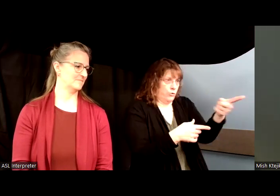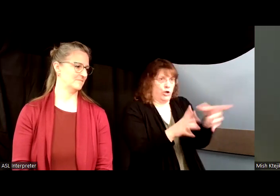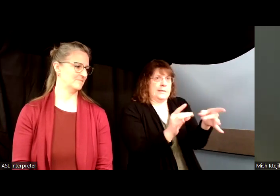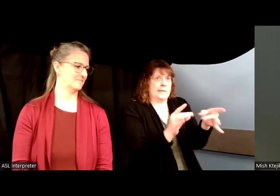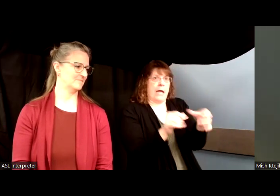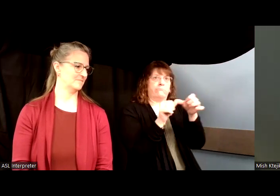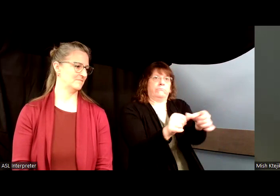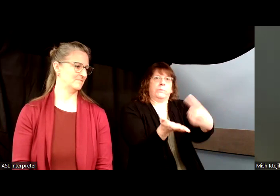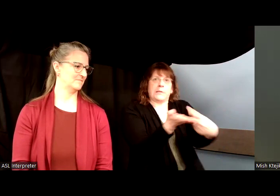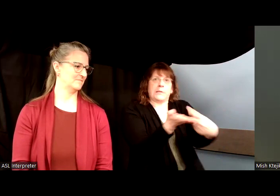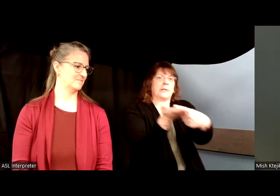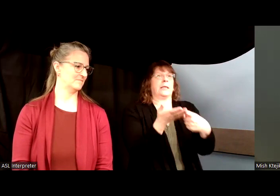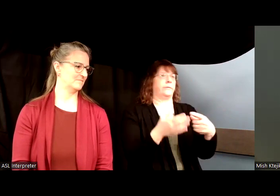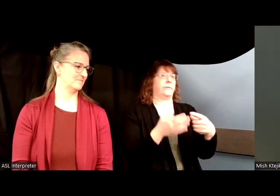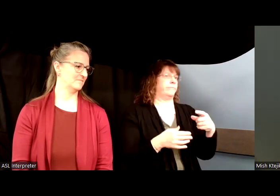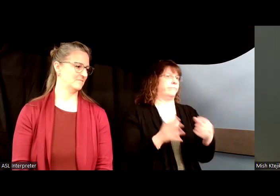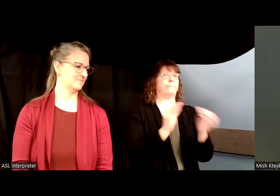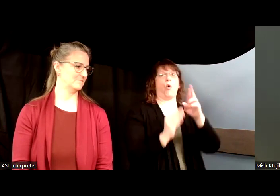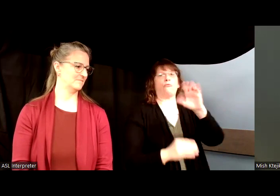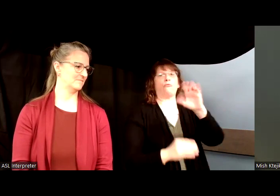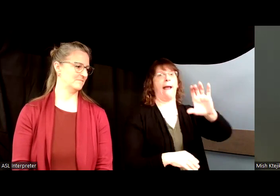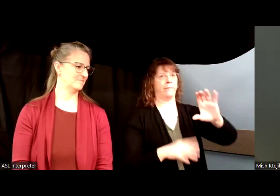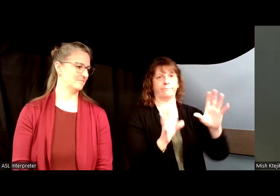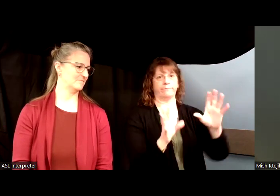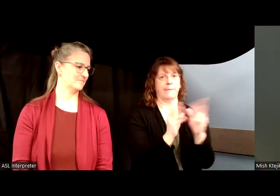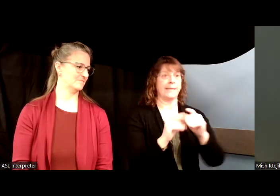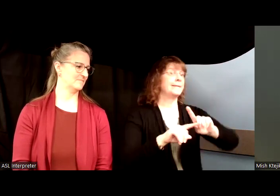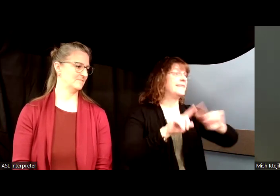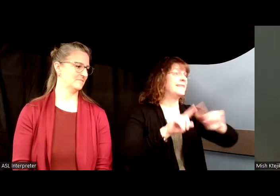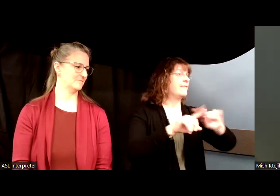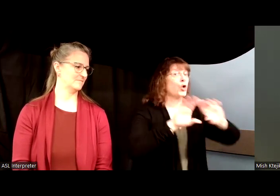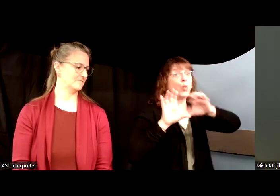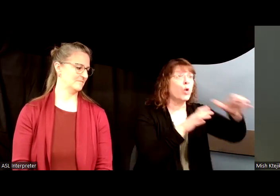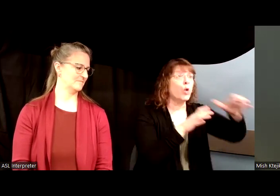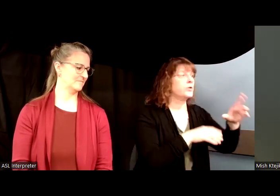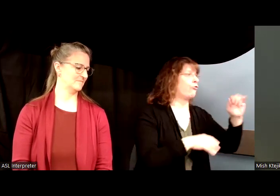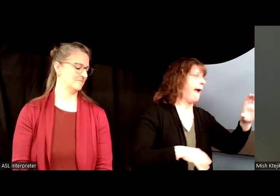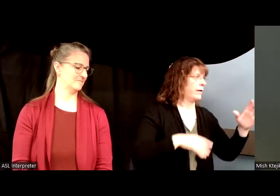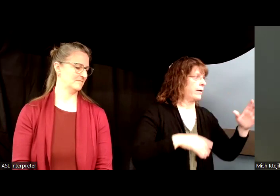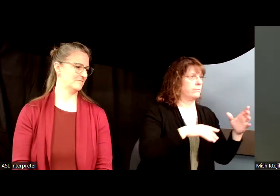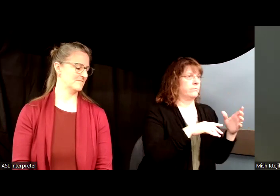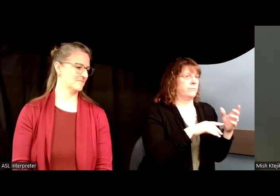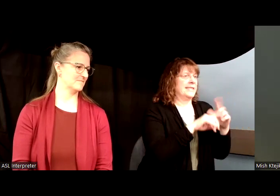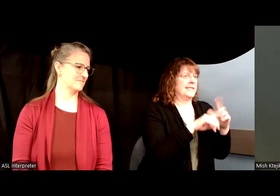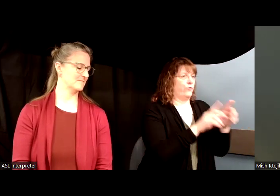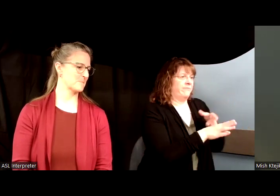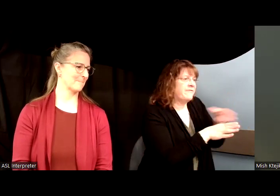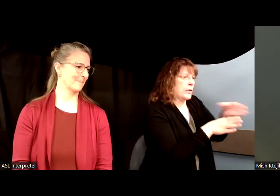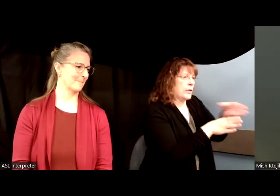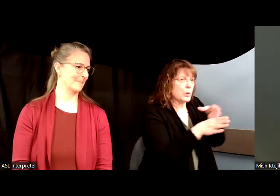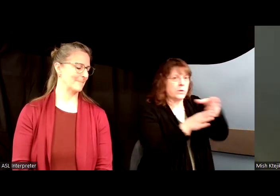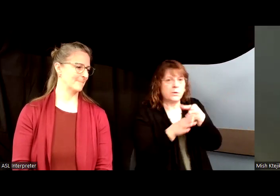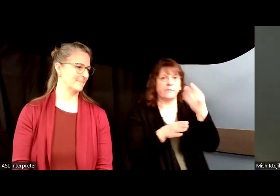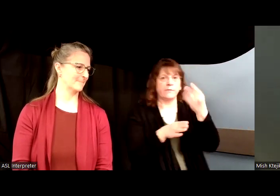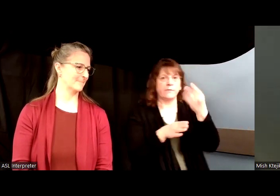And then, like the comments were saying, we could still continue this conversation with the RAC meetings and different groups,